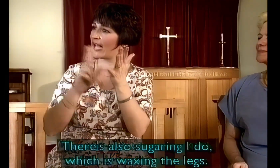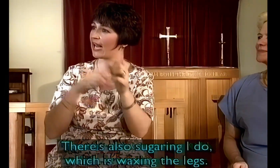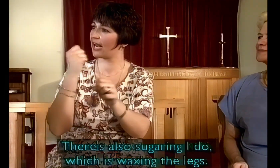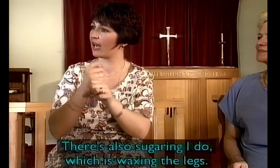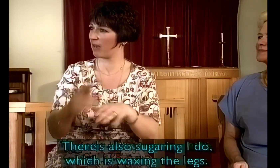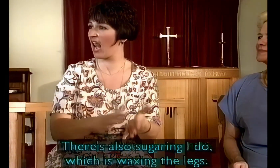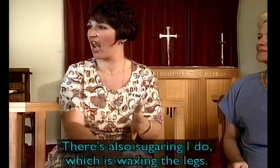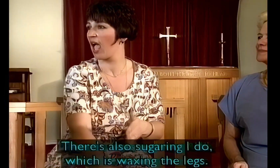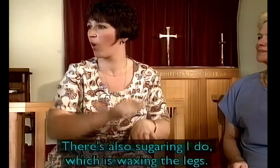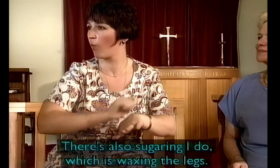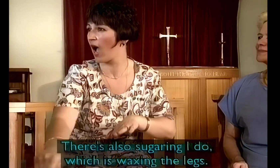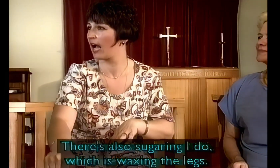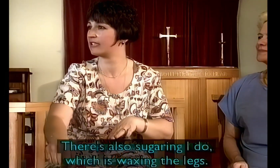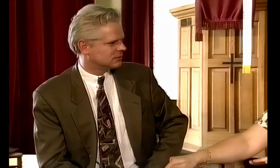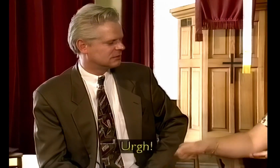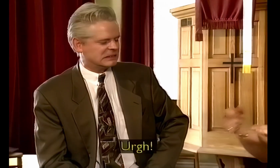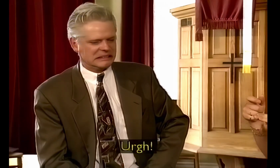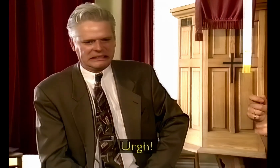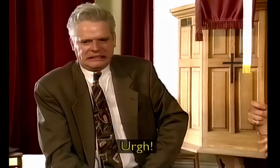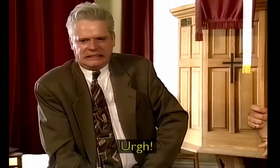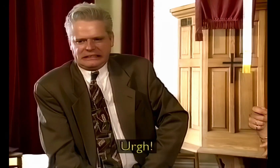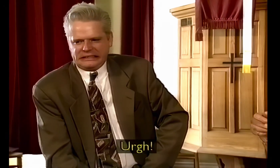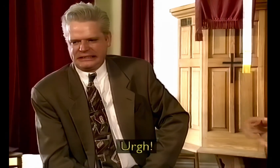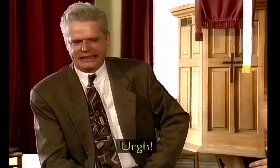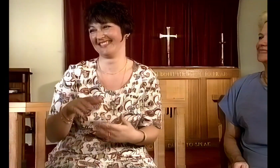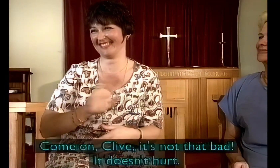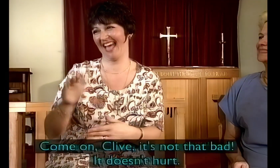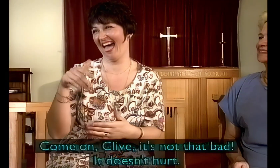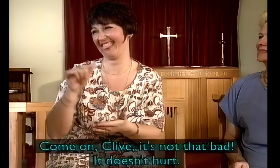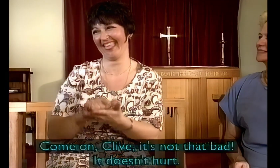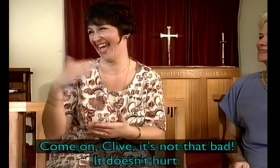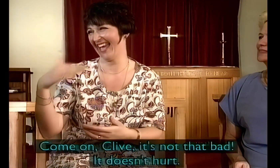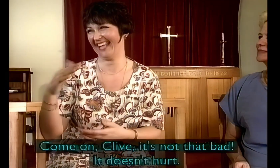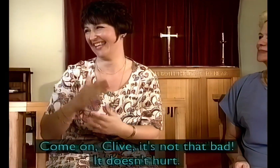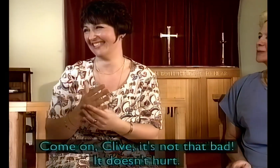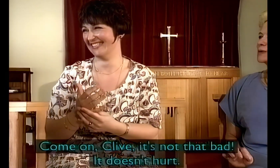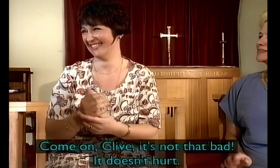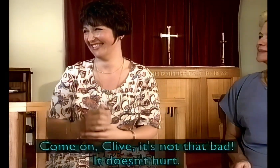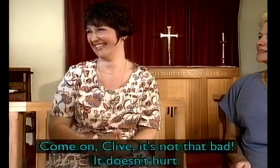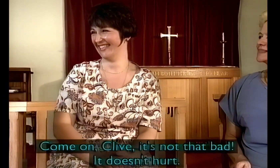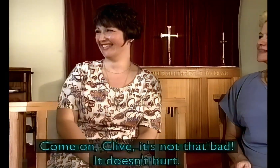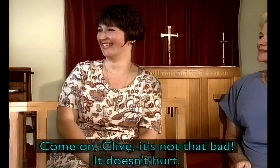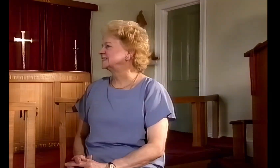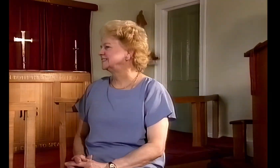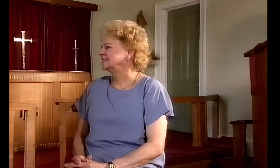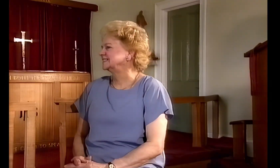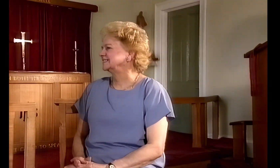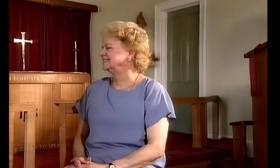And there's also sugaring I do, which is waxing of the legs. Ugh. Oh, come on, Clive. It's not that bad. It doesn't hurt.